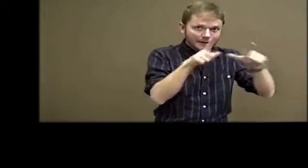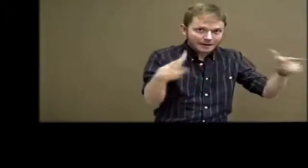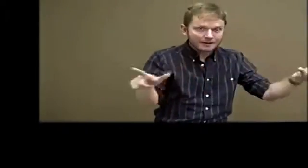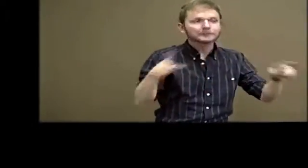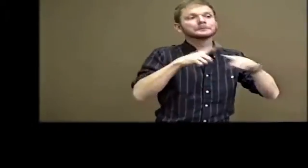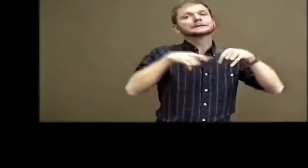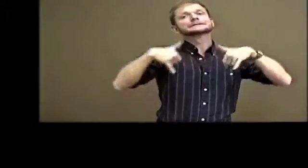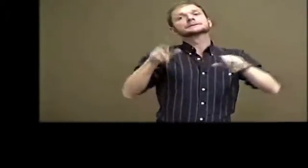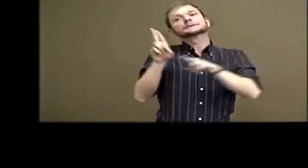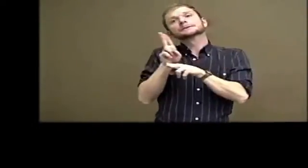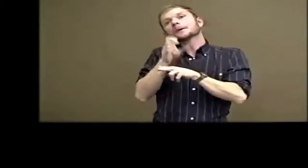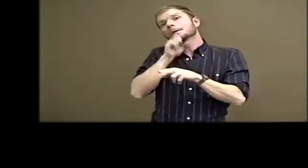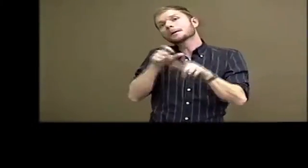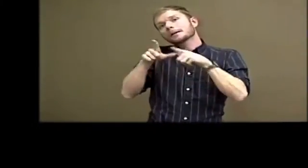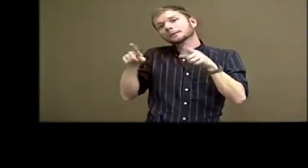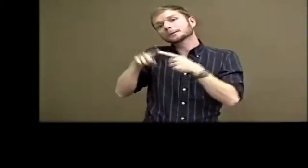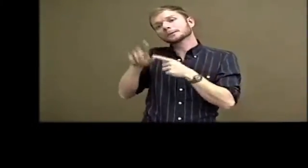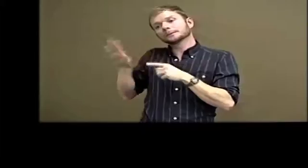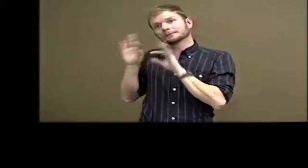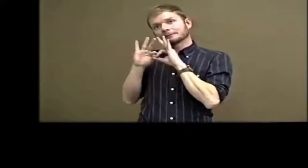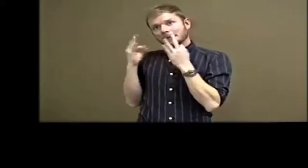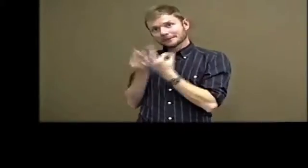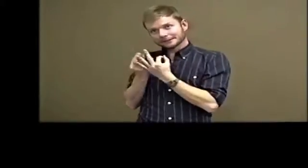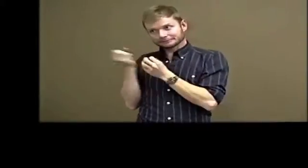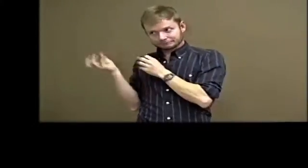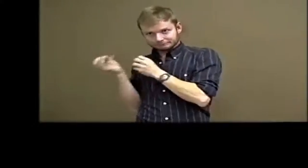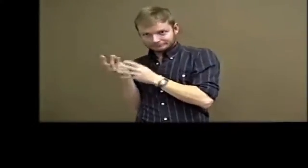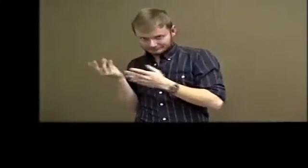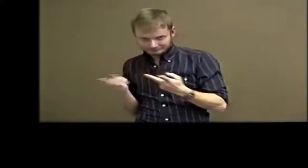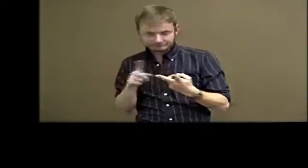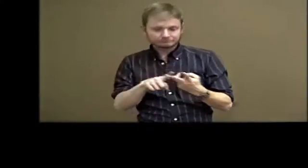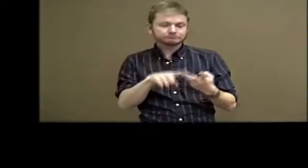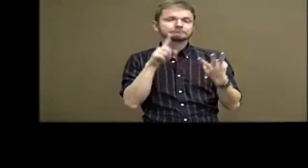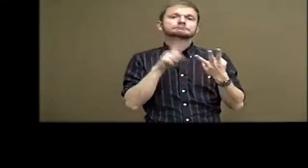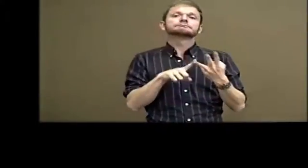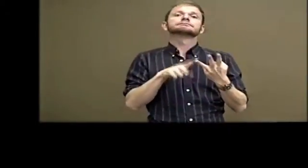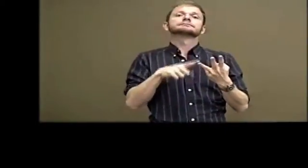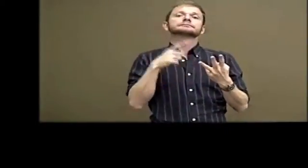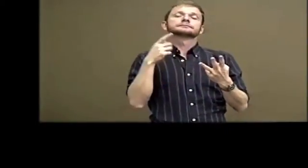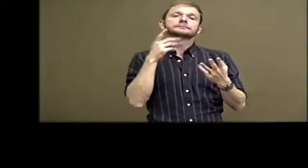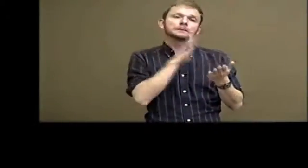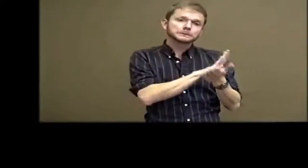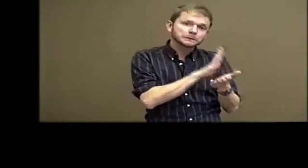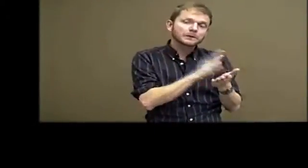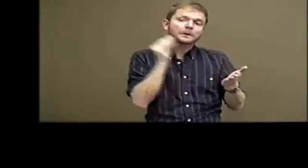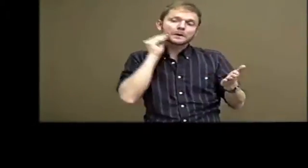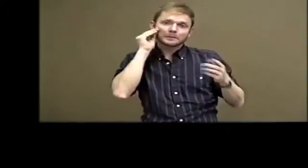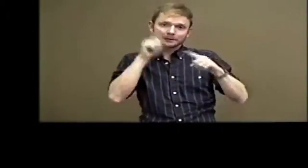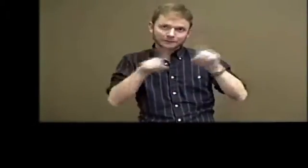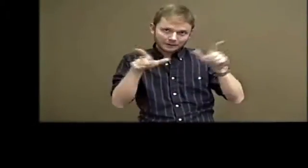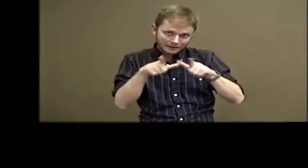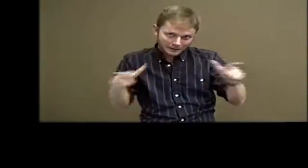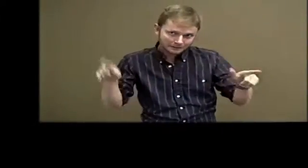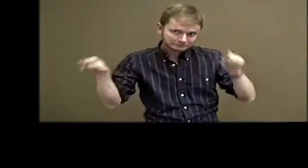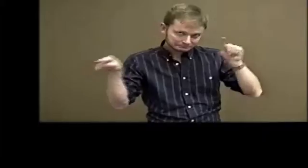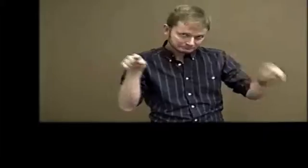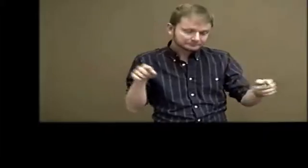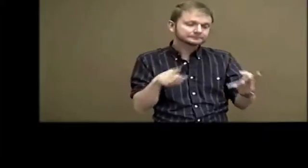still continue to use their native language back home with their family. Another example may be that the languages between school and home are different as